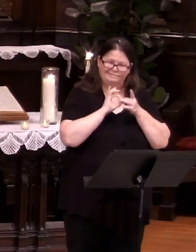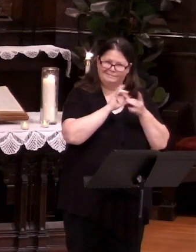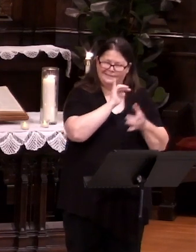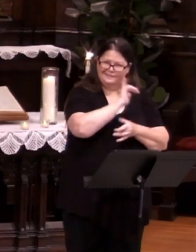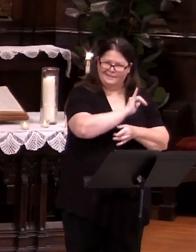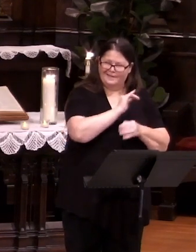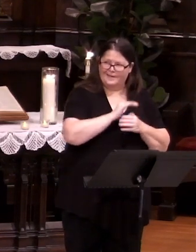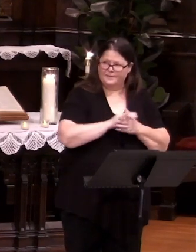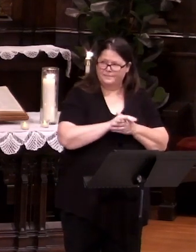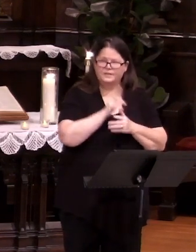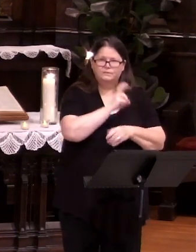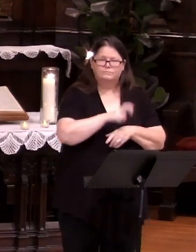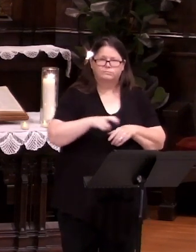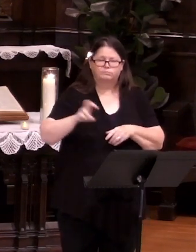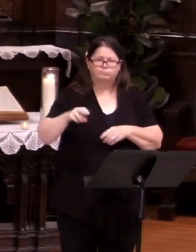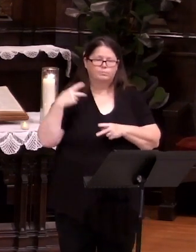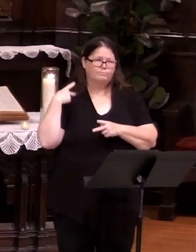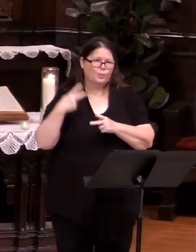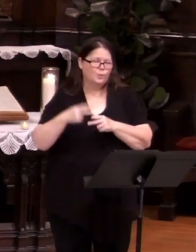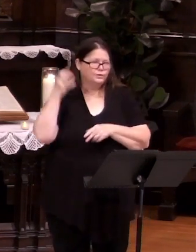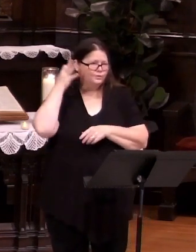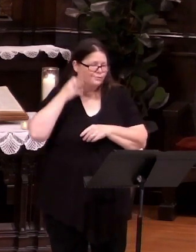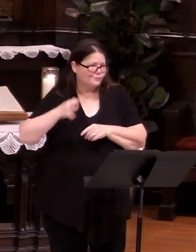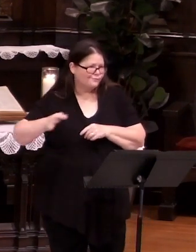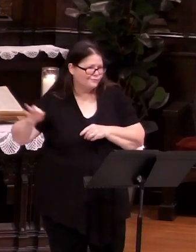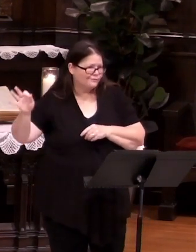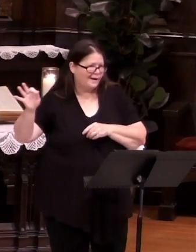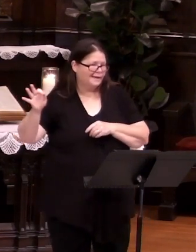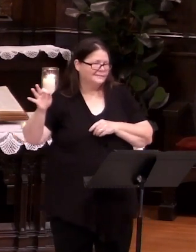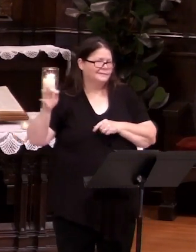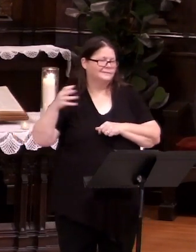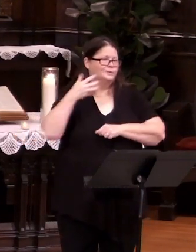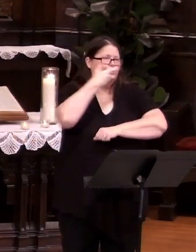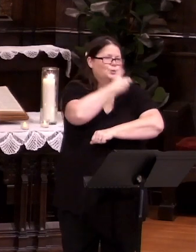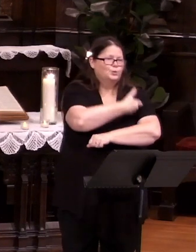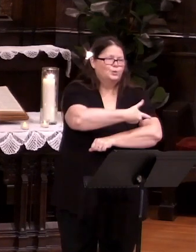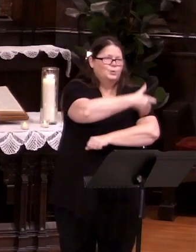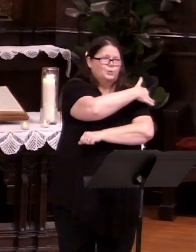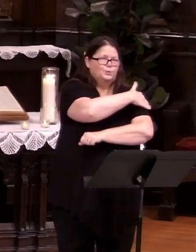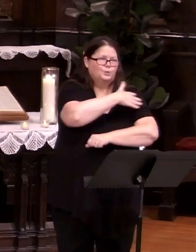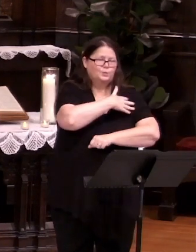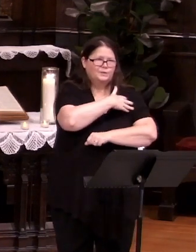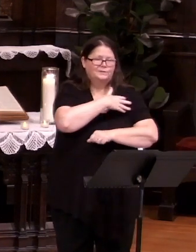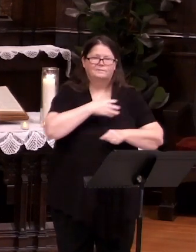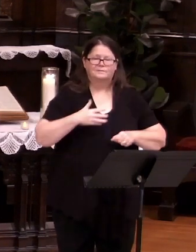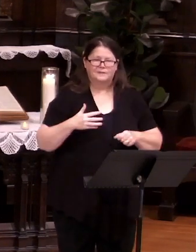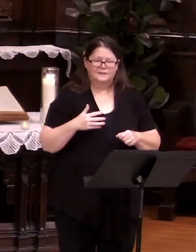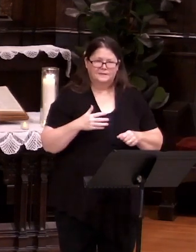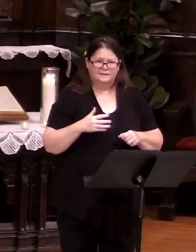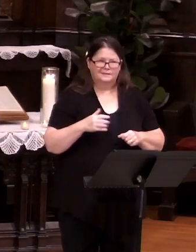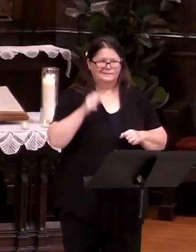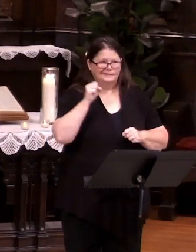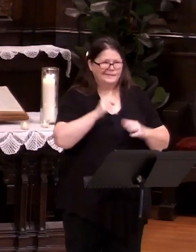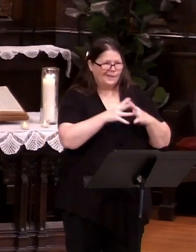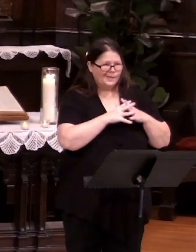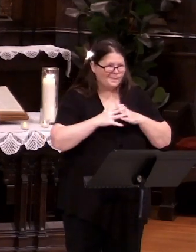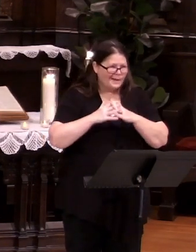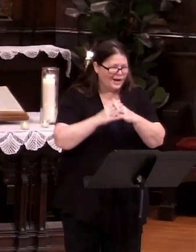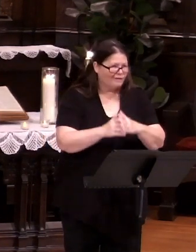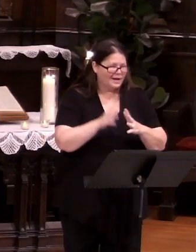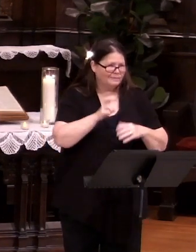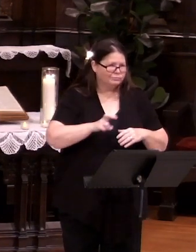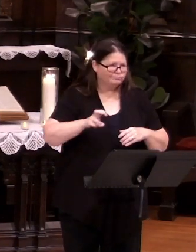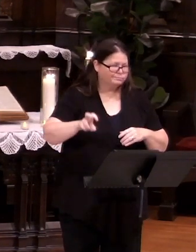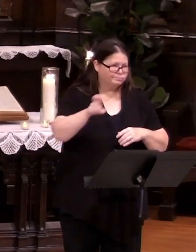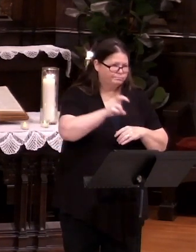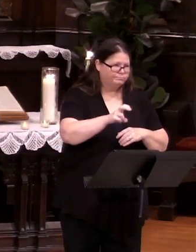Portugal, France, Switzerland, and Monaco, as well as Argentinian South American neighbors,